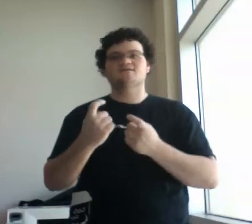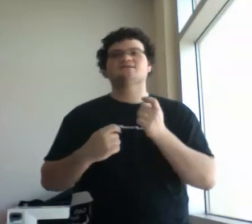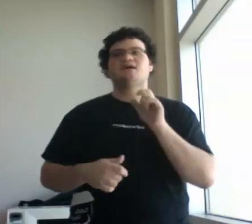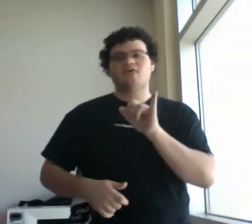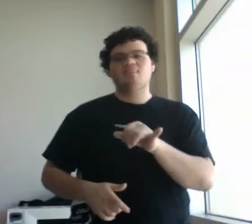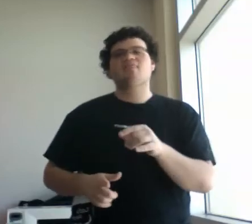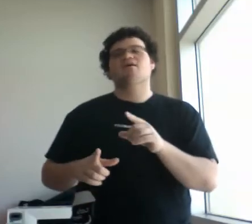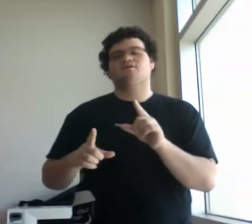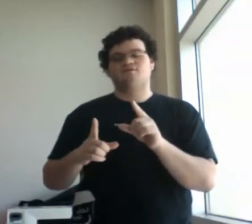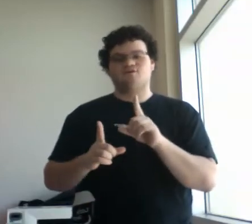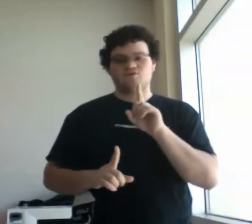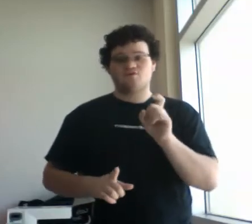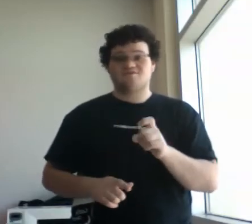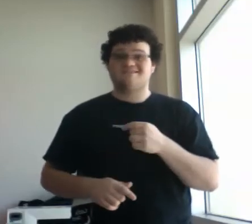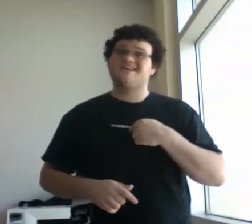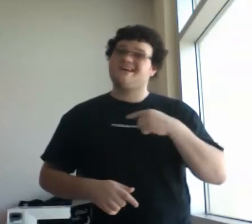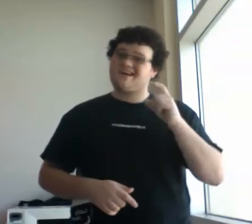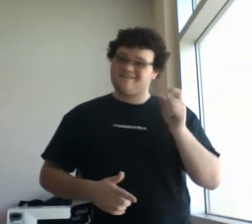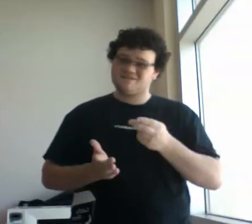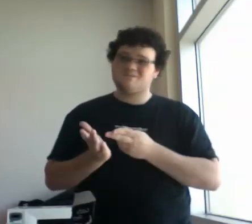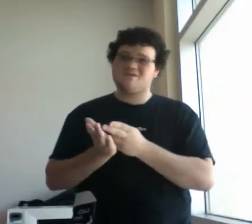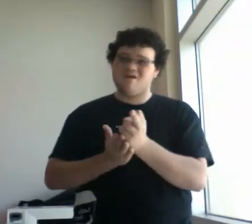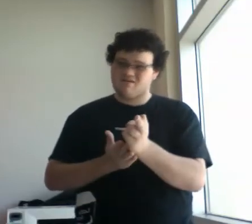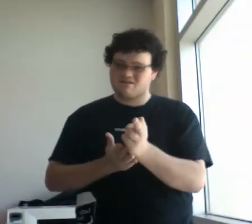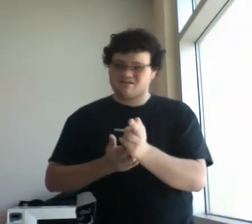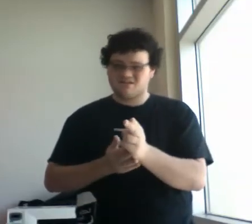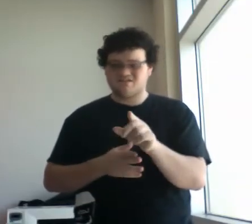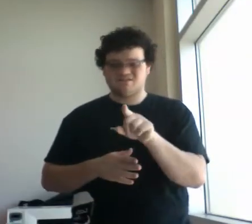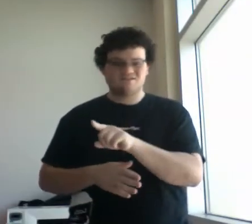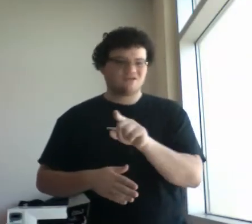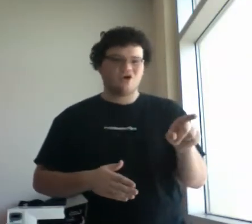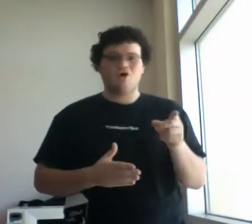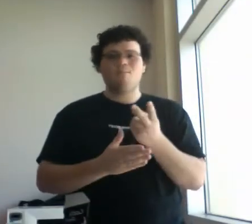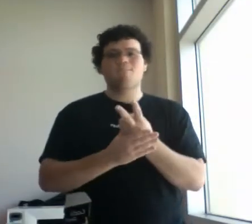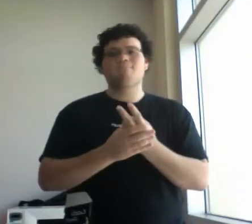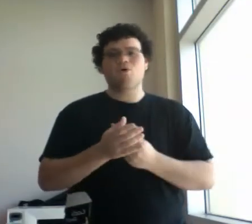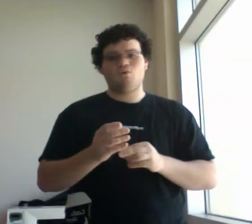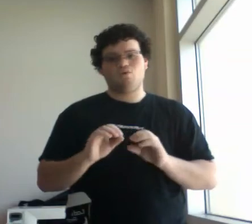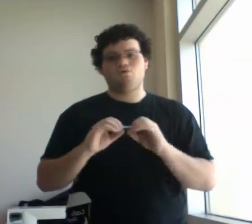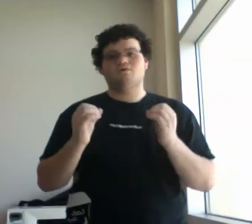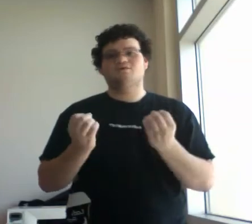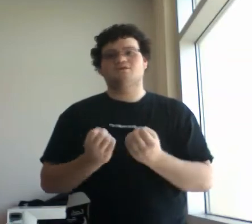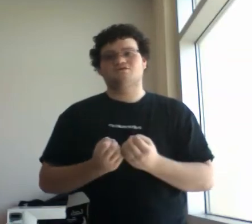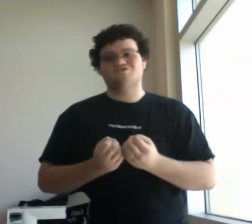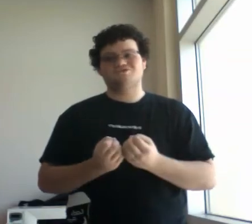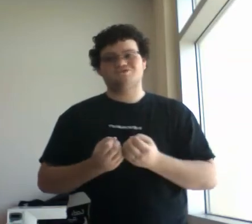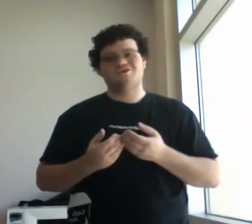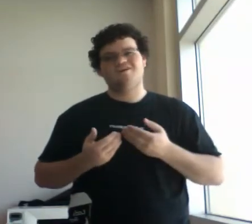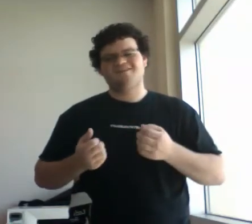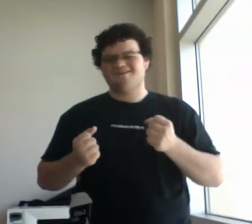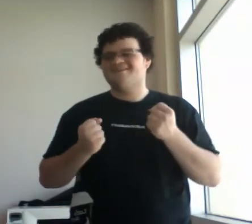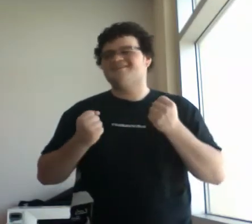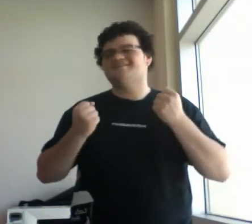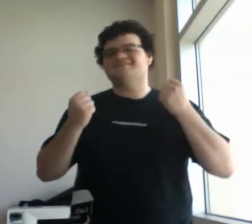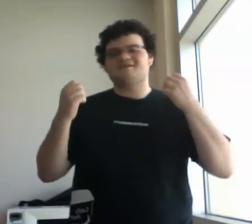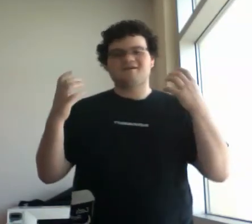to be totally honest with you, both organizations offer their members a ton of resources. The